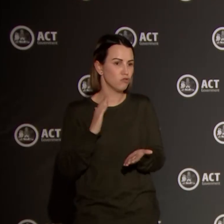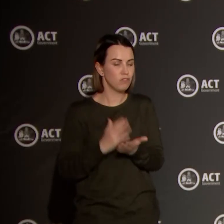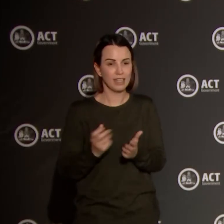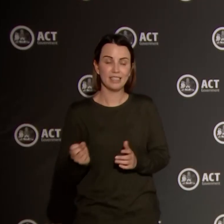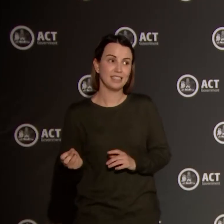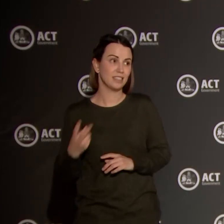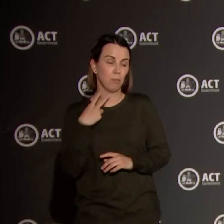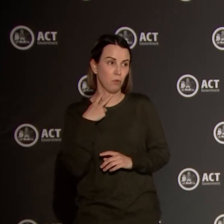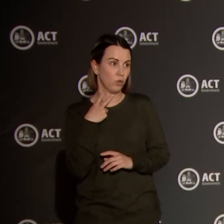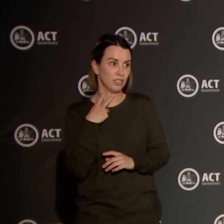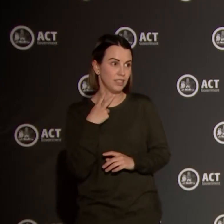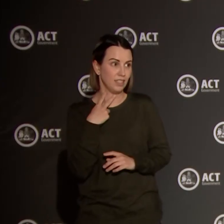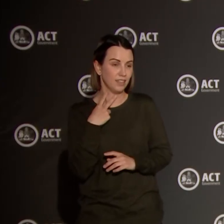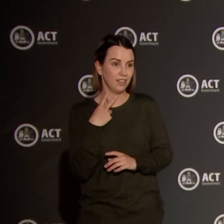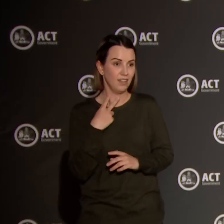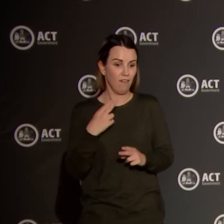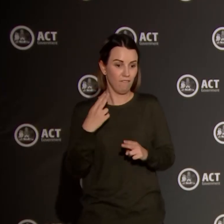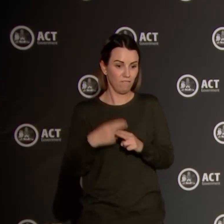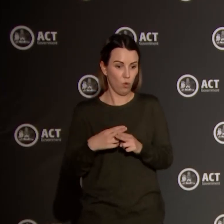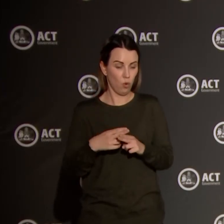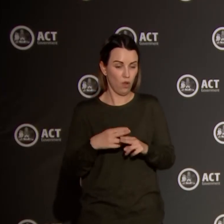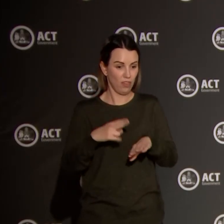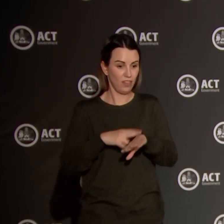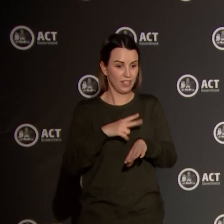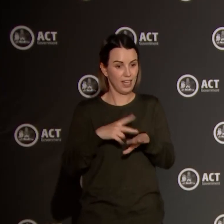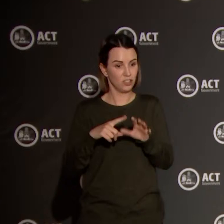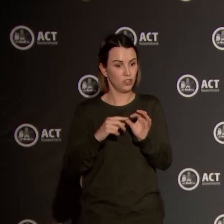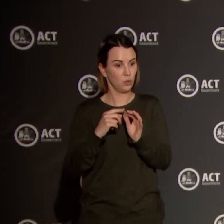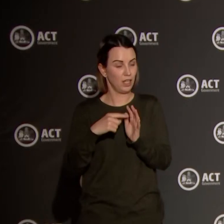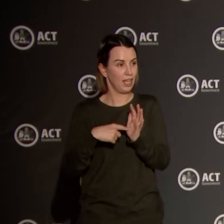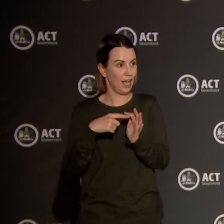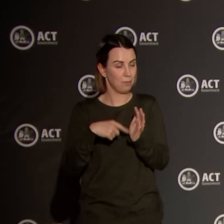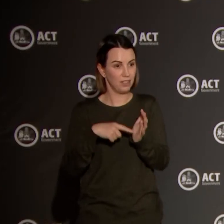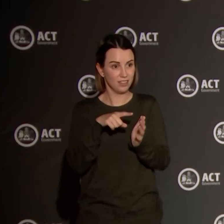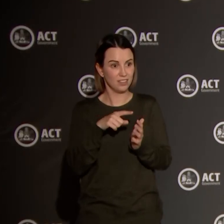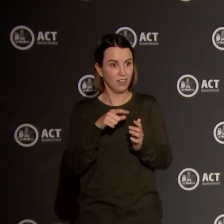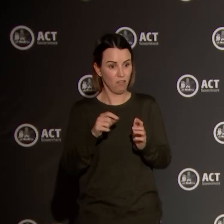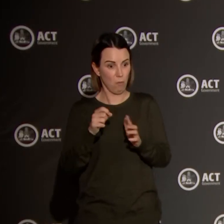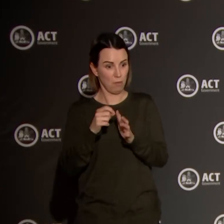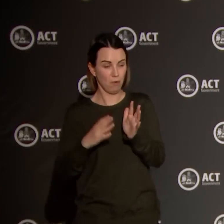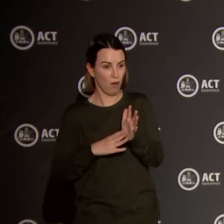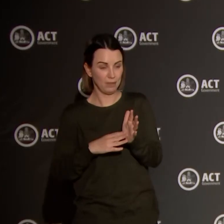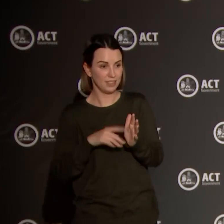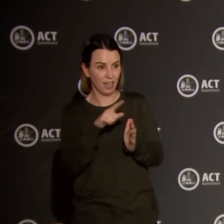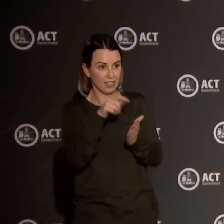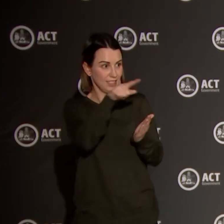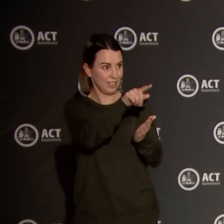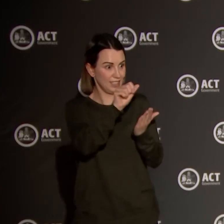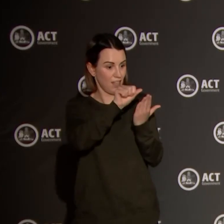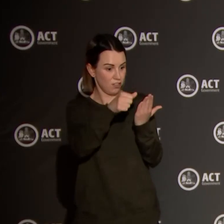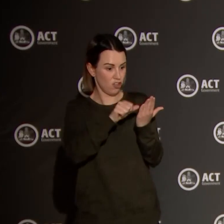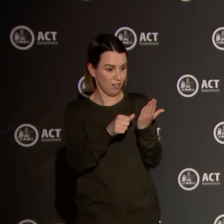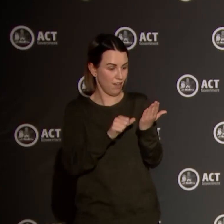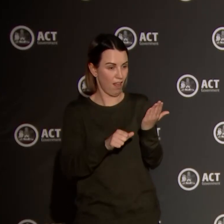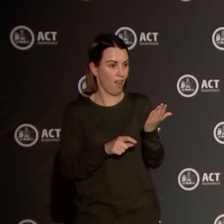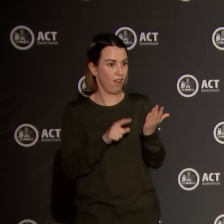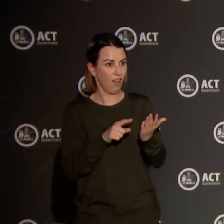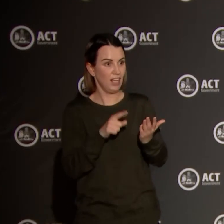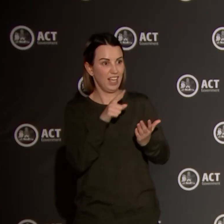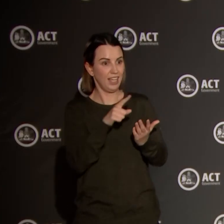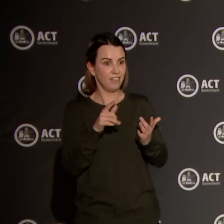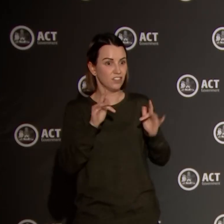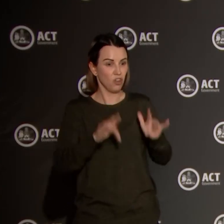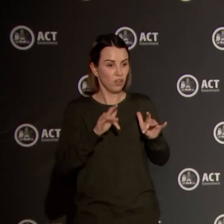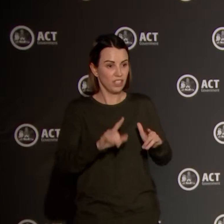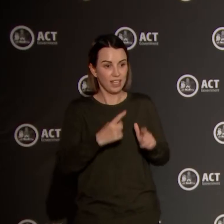been prioritised as an item for National Cabinet by the Prime Minister. He sets the agenda for National Cabinet. He hasn't asked AHPPC to bring this back.